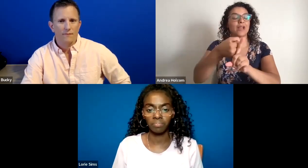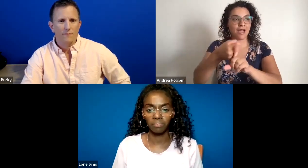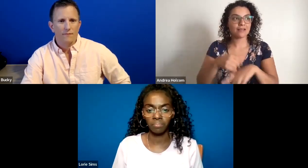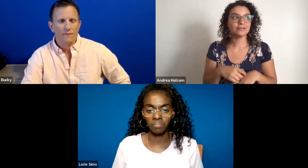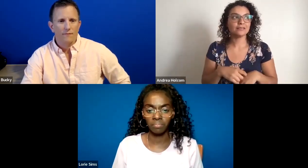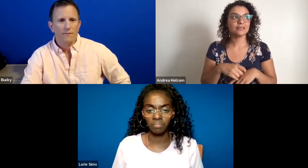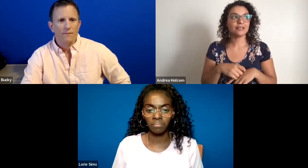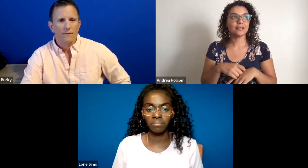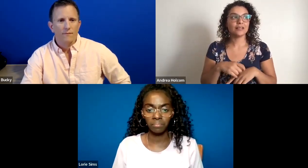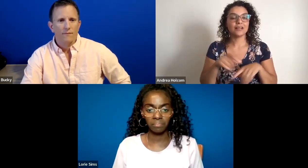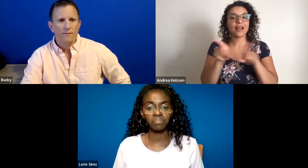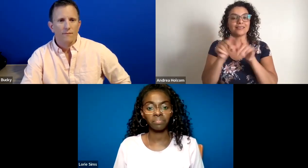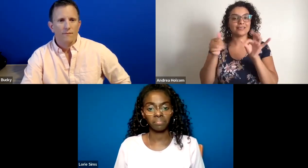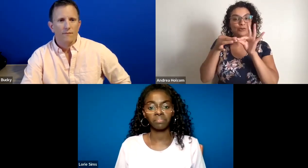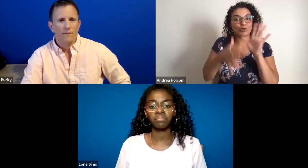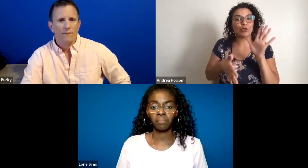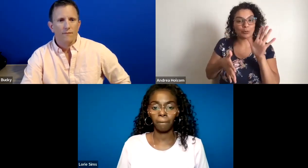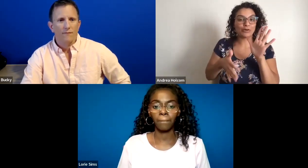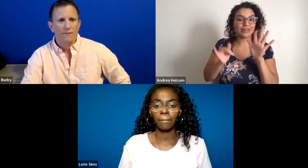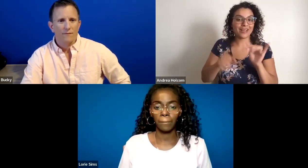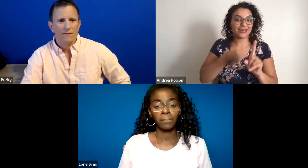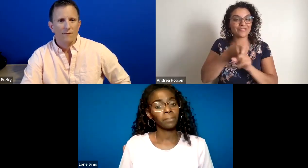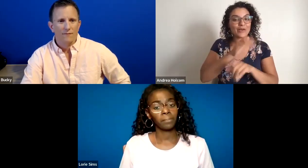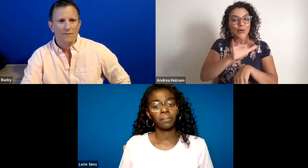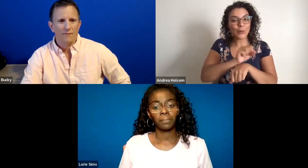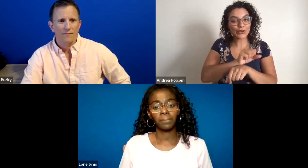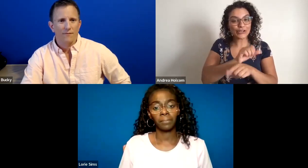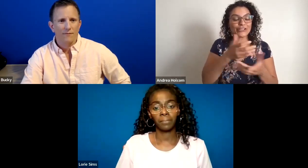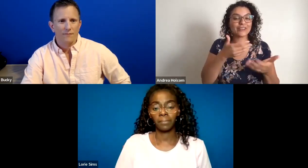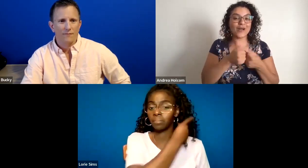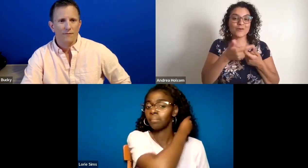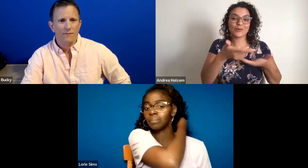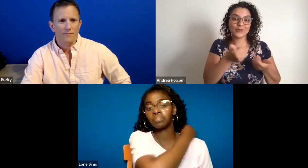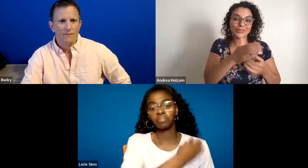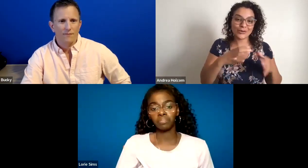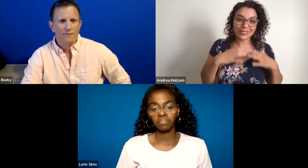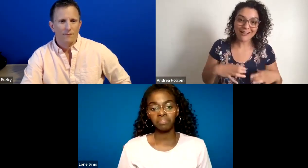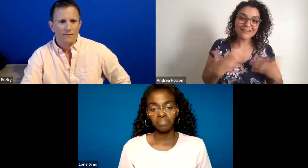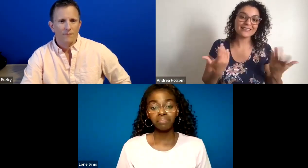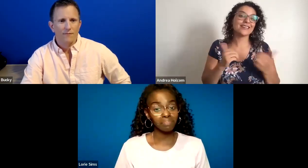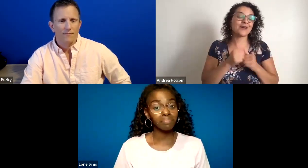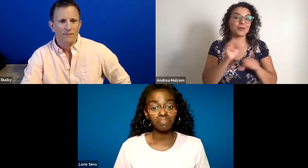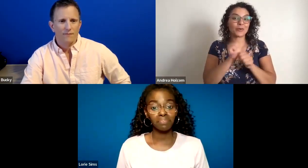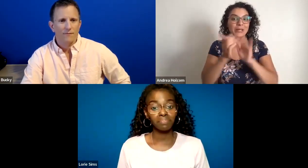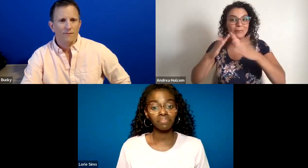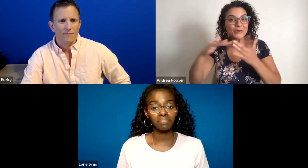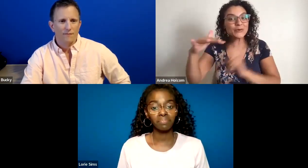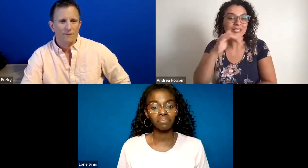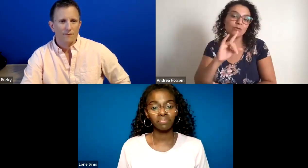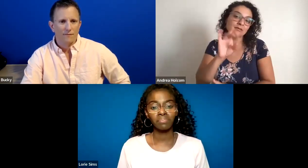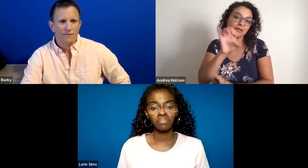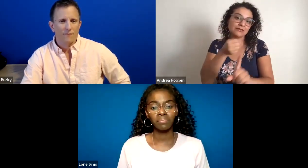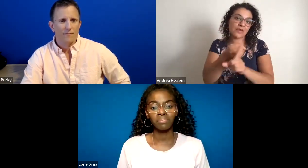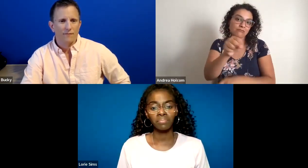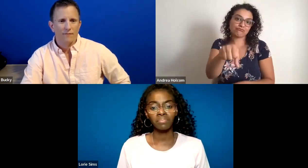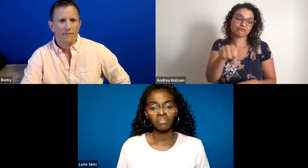it triggered you and the impact that it had on you. And as an interpreter, that can affect your work, how you engage with other